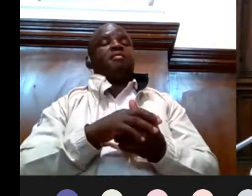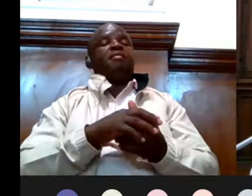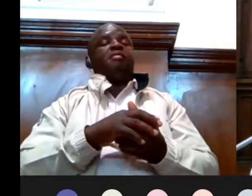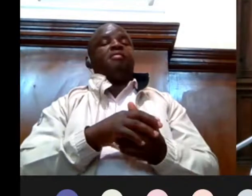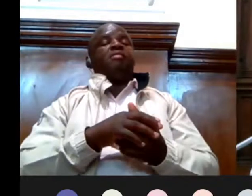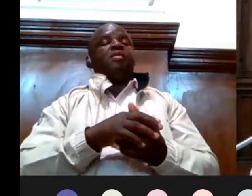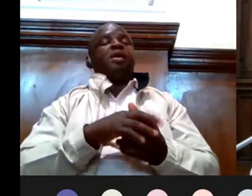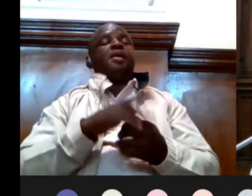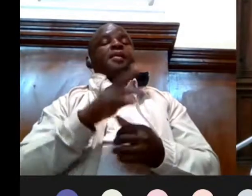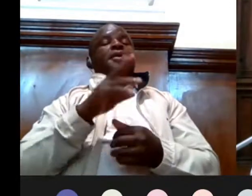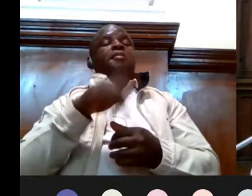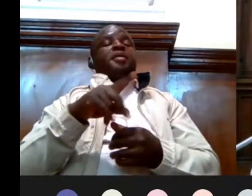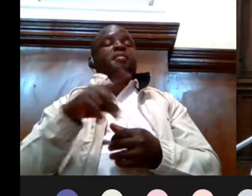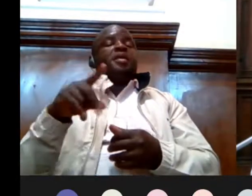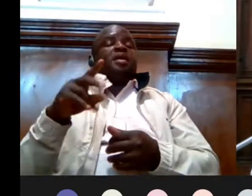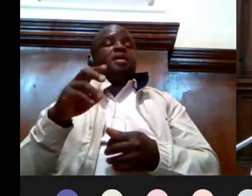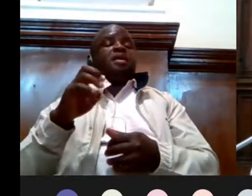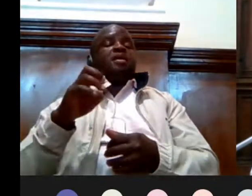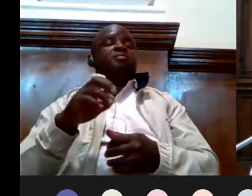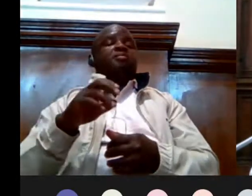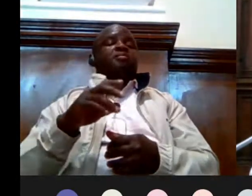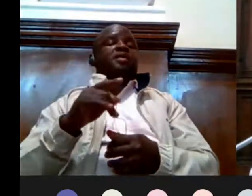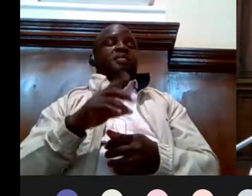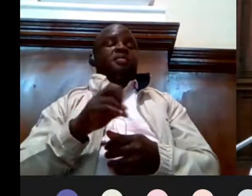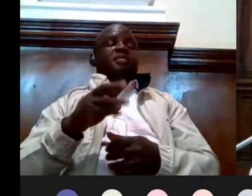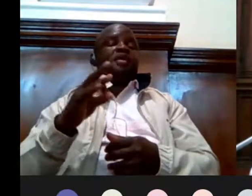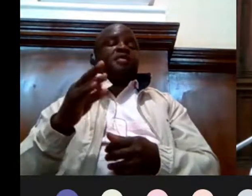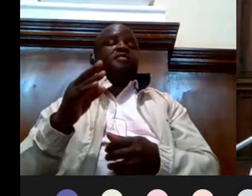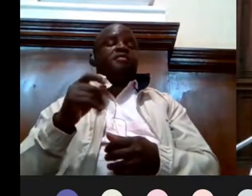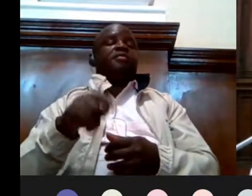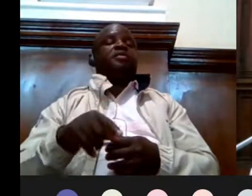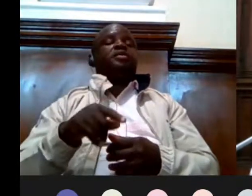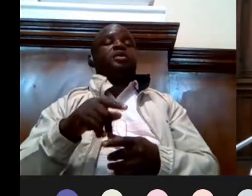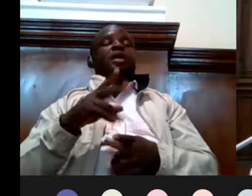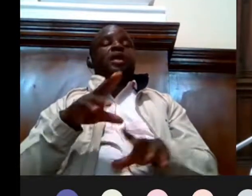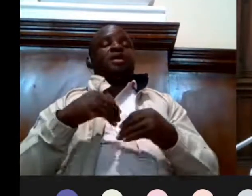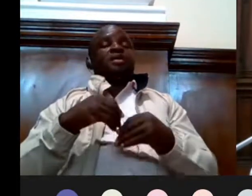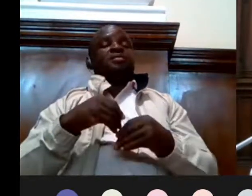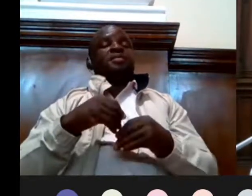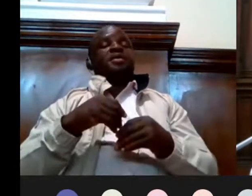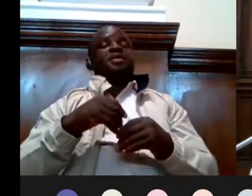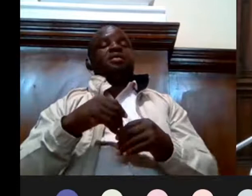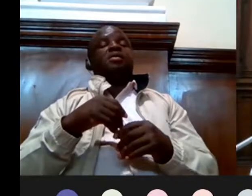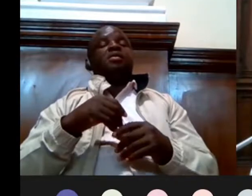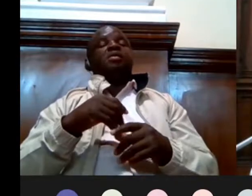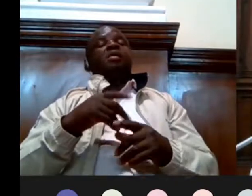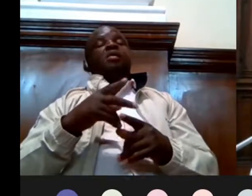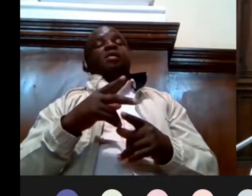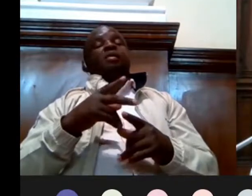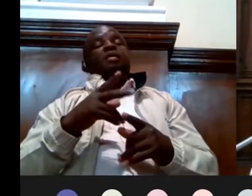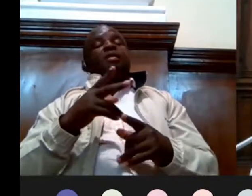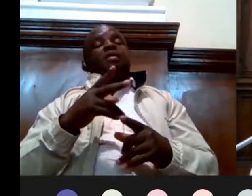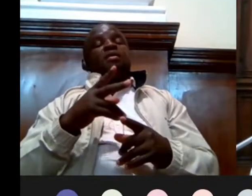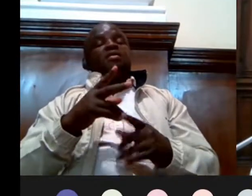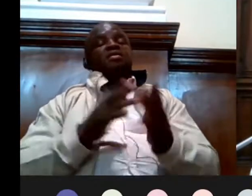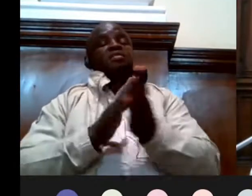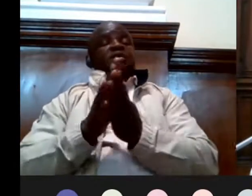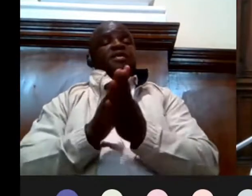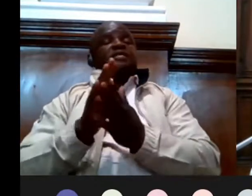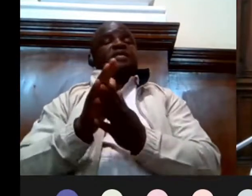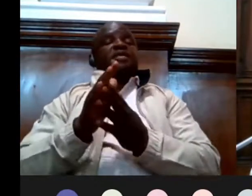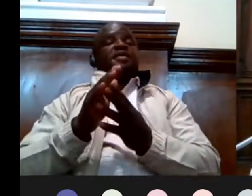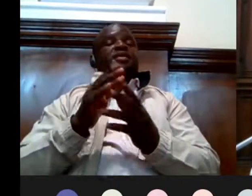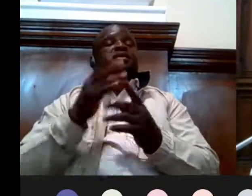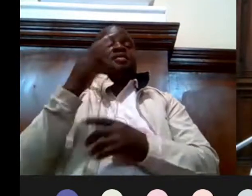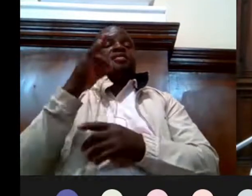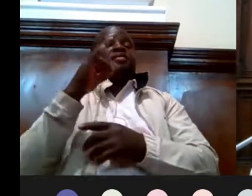the Preferential Procurement Regulation 2017 allows and encourages organs of state